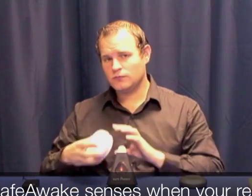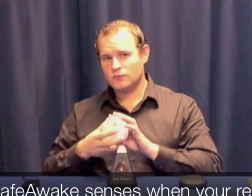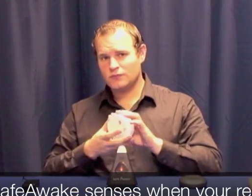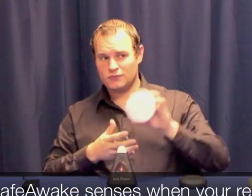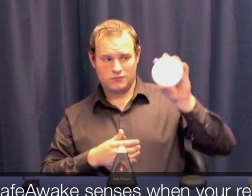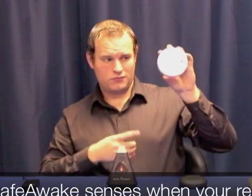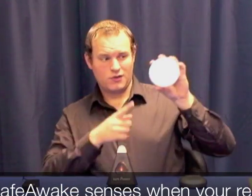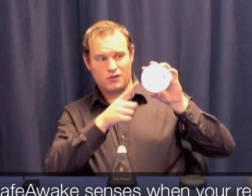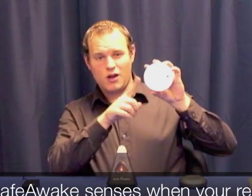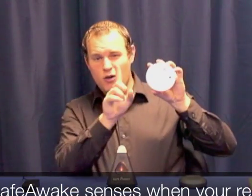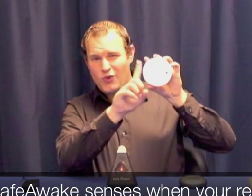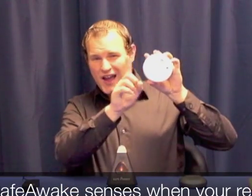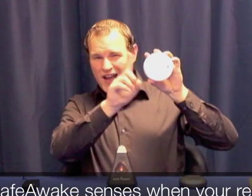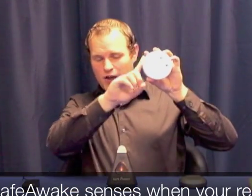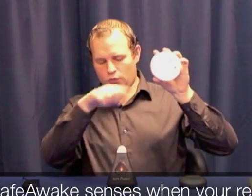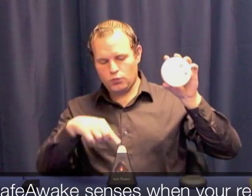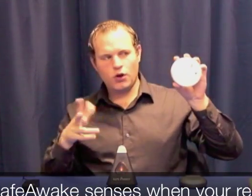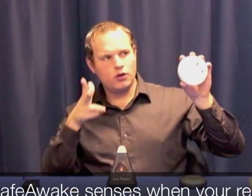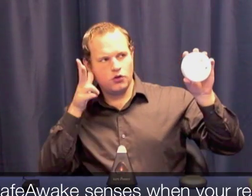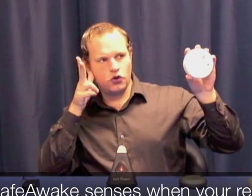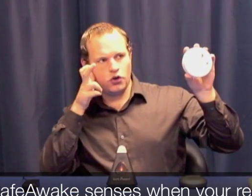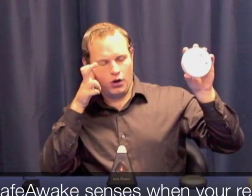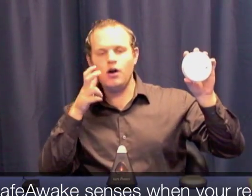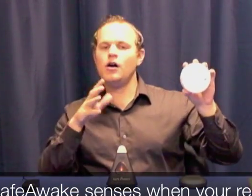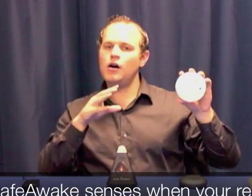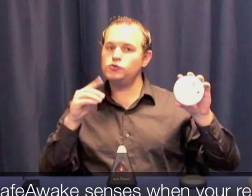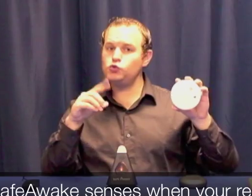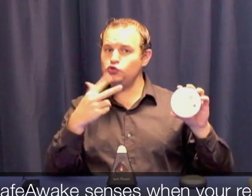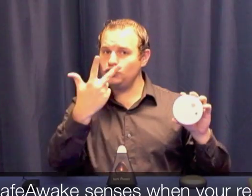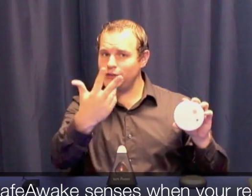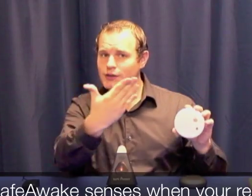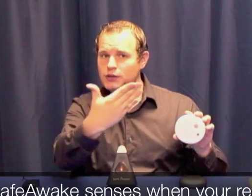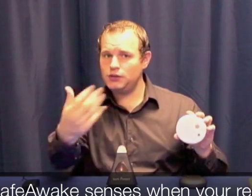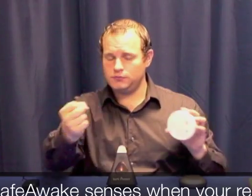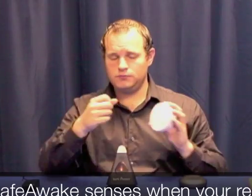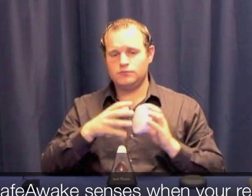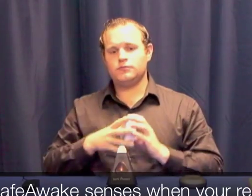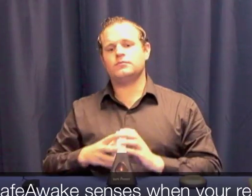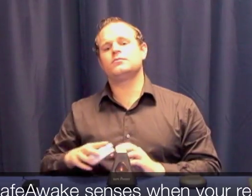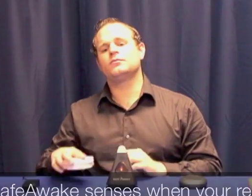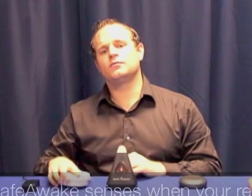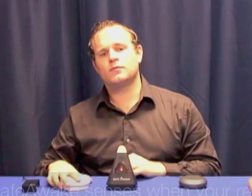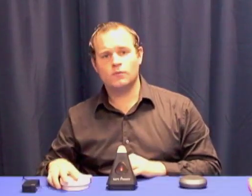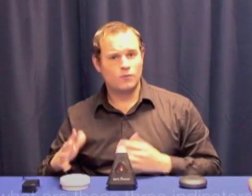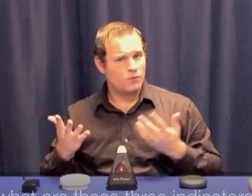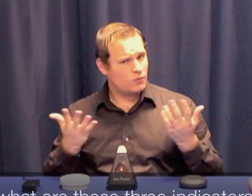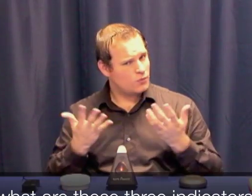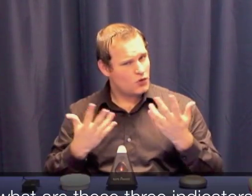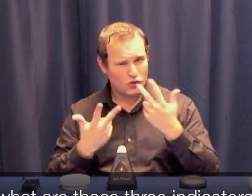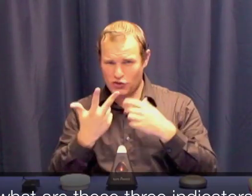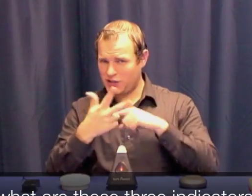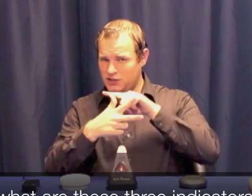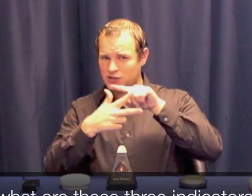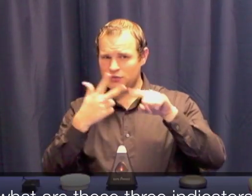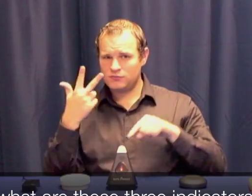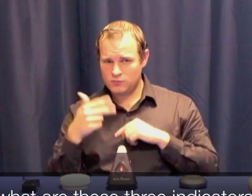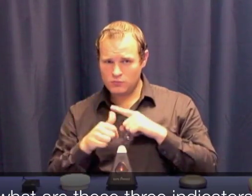SafeAwake senses when your regular smoke alarm goes off and does three things. Now, what are the